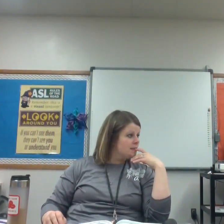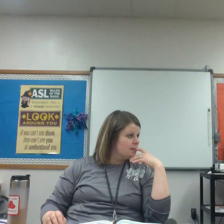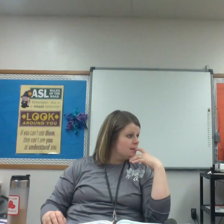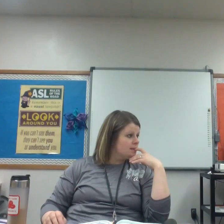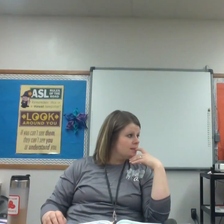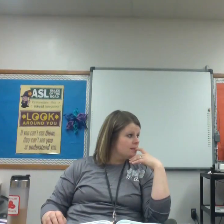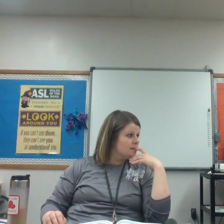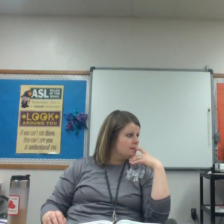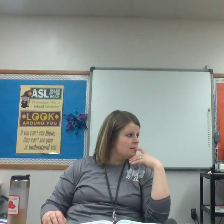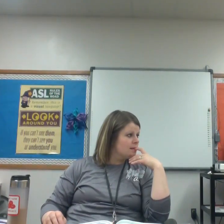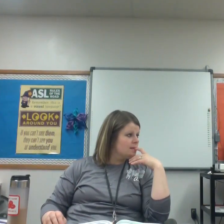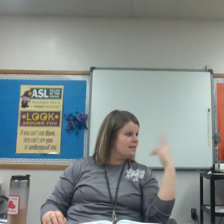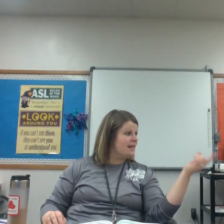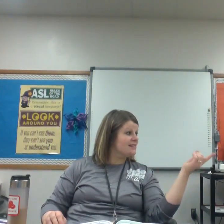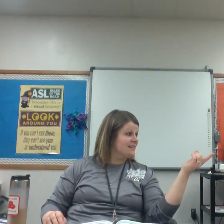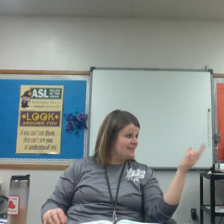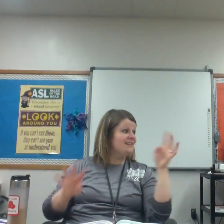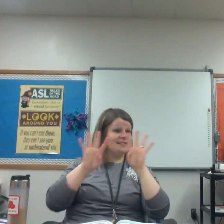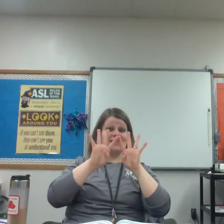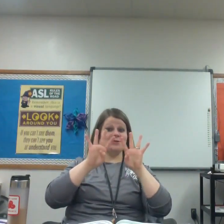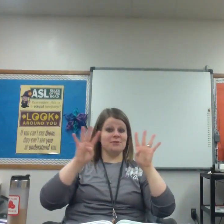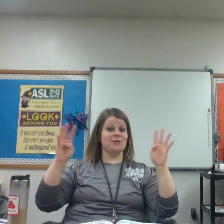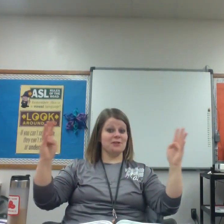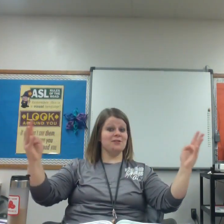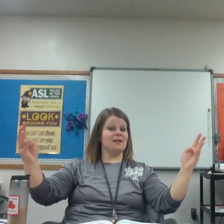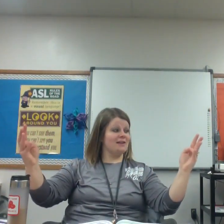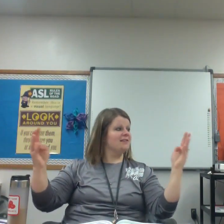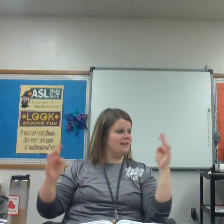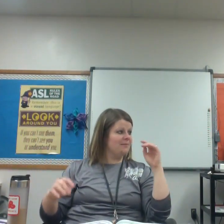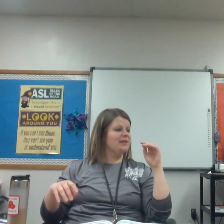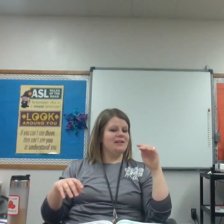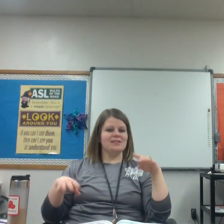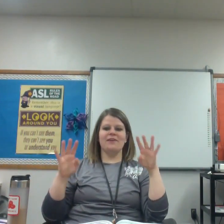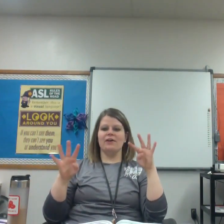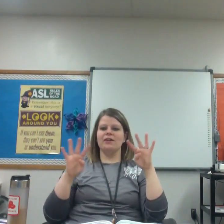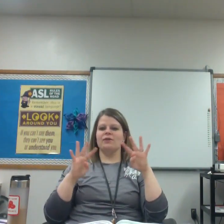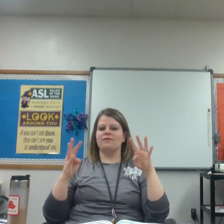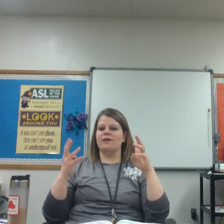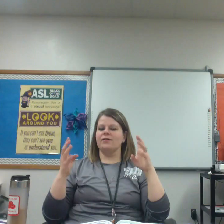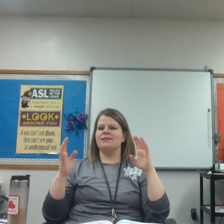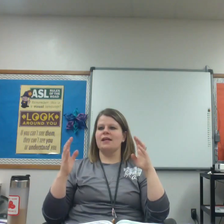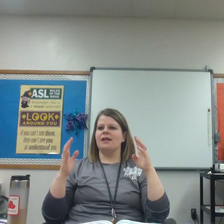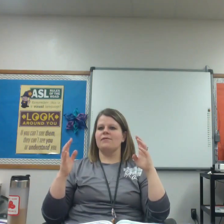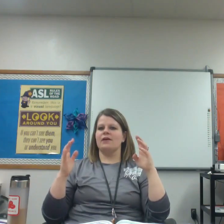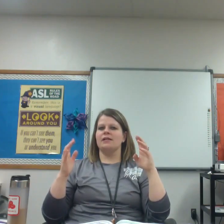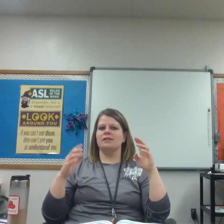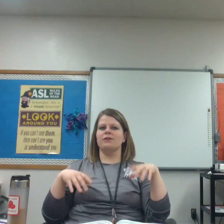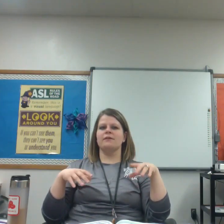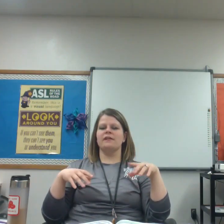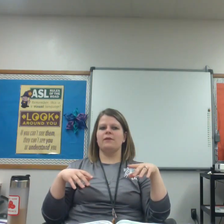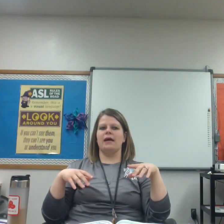is a stage and they're all like lined up Yes. around it? Yes, you can totally do that. Yep. It's you can set it up very easily, or even if you have